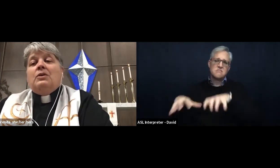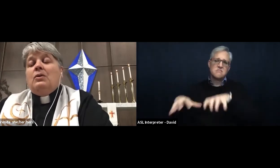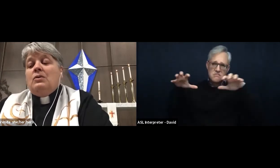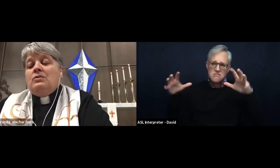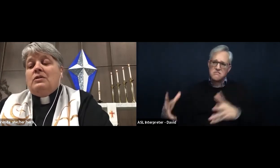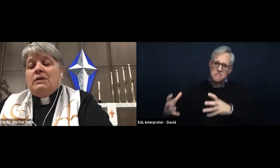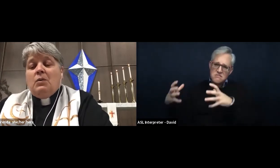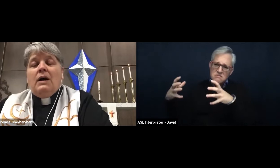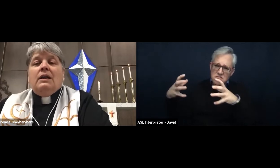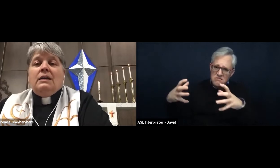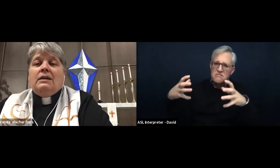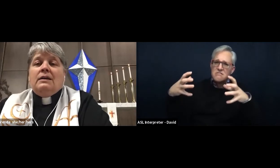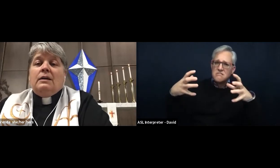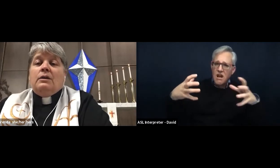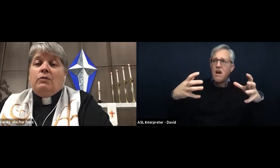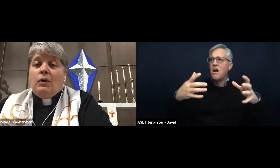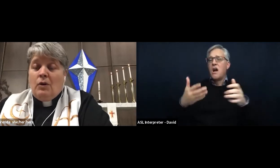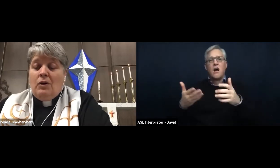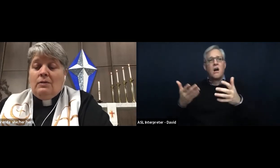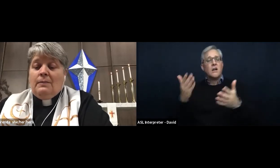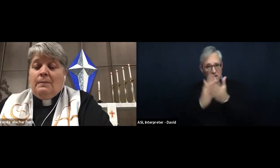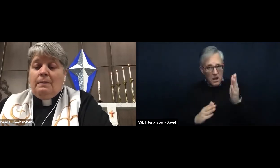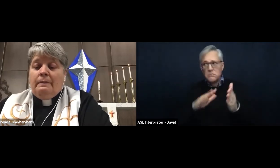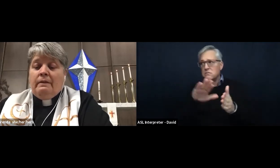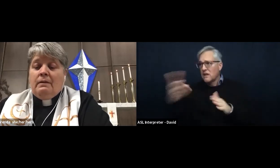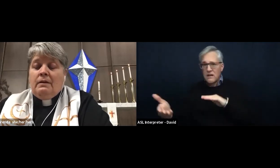closer to the goals of equality for all.